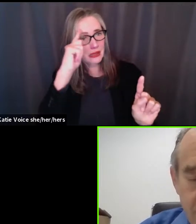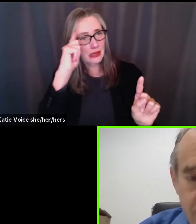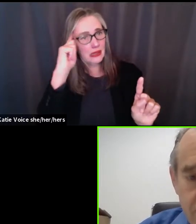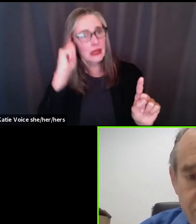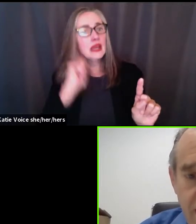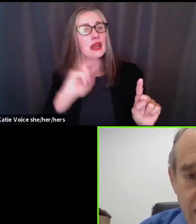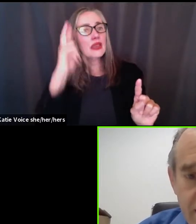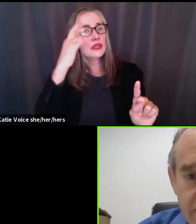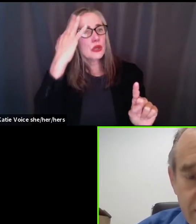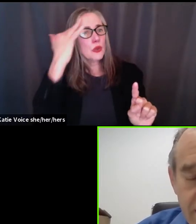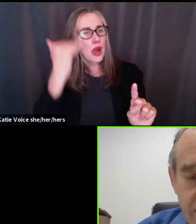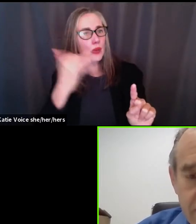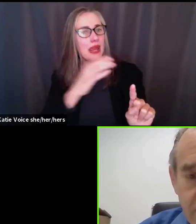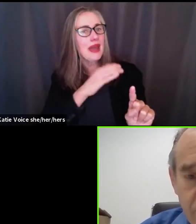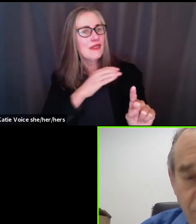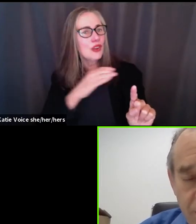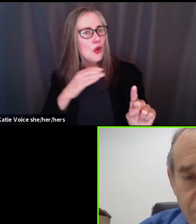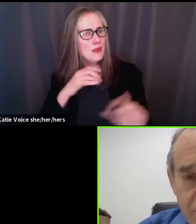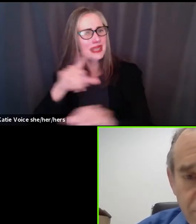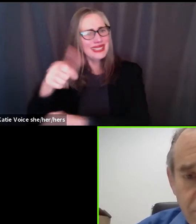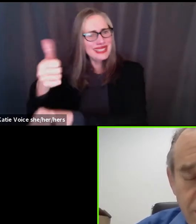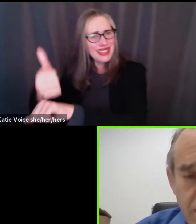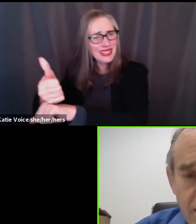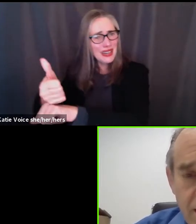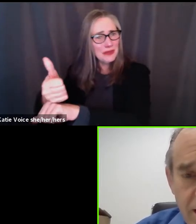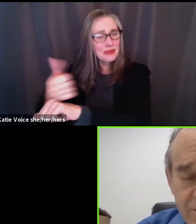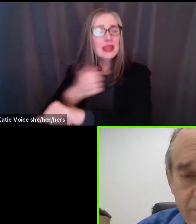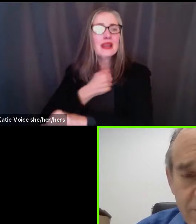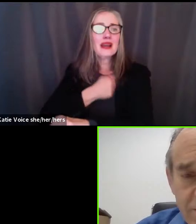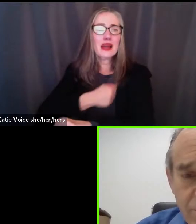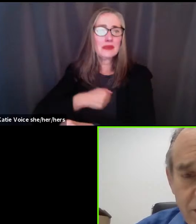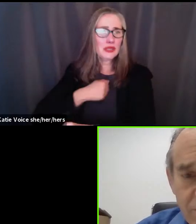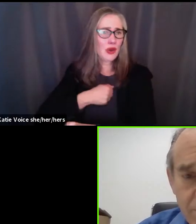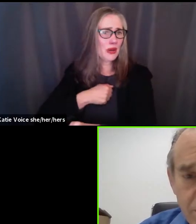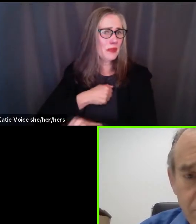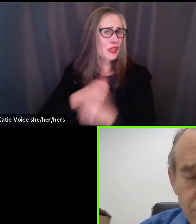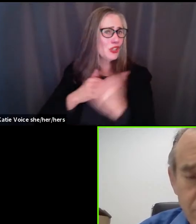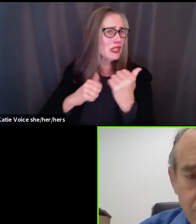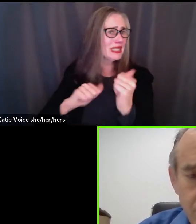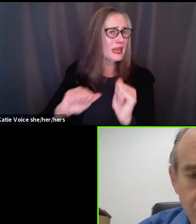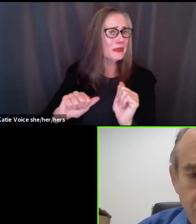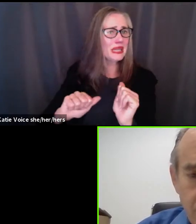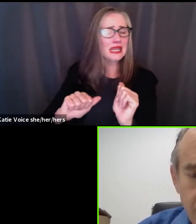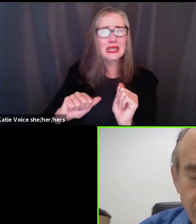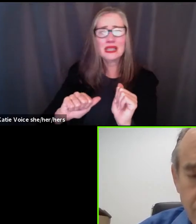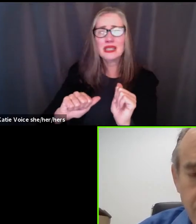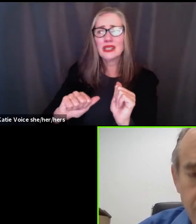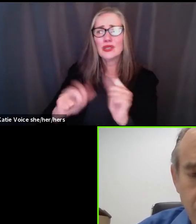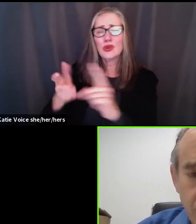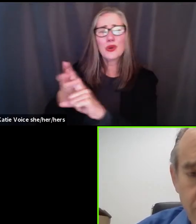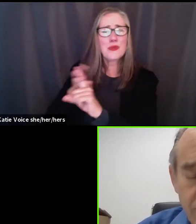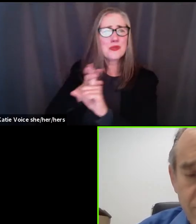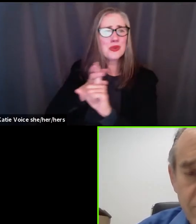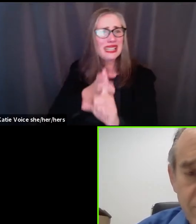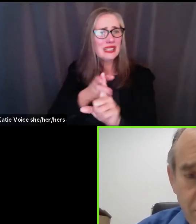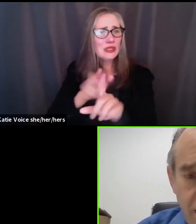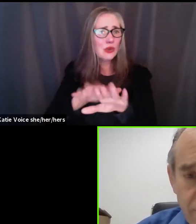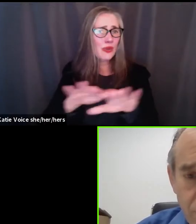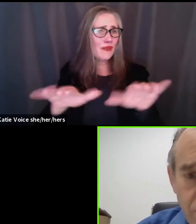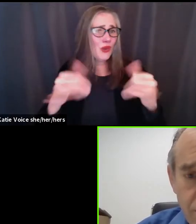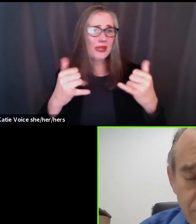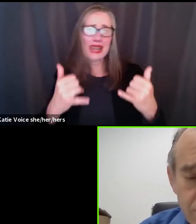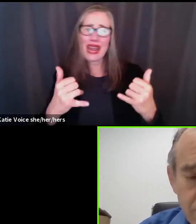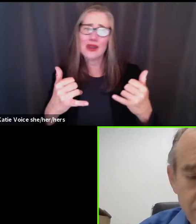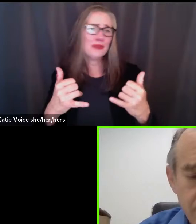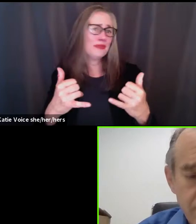we have committees, and I'm sorry, but you're attempting to bring this bill to the floor is simply